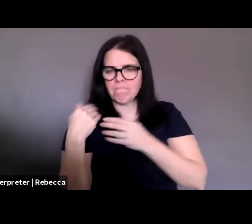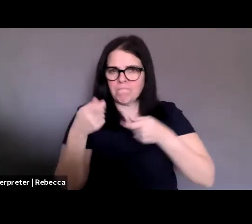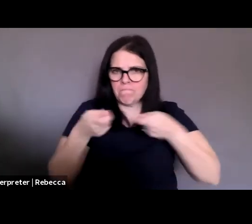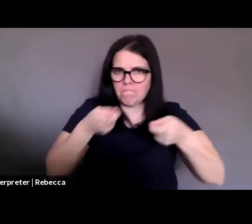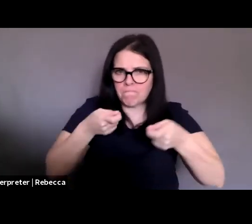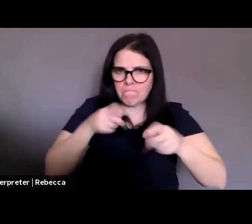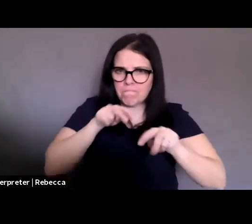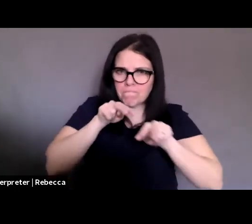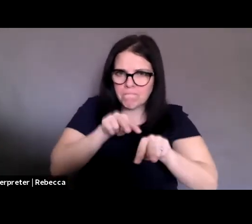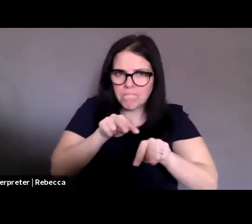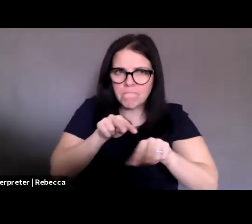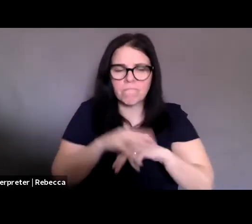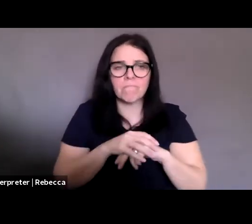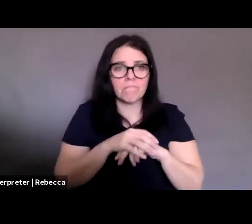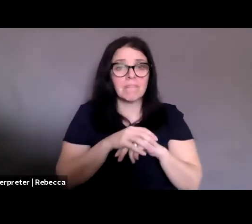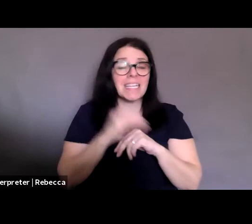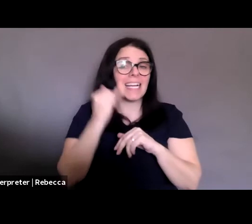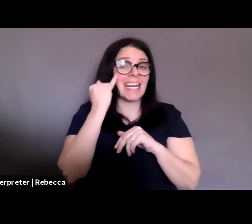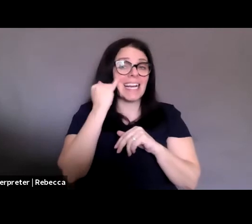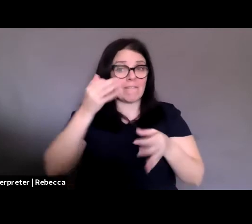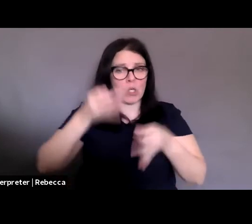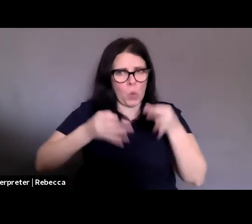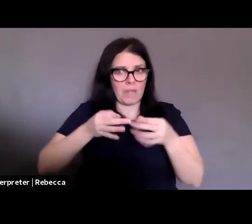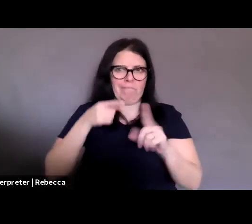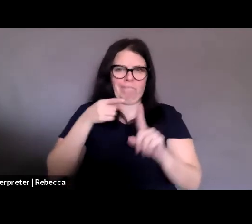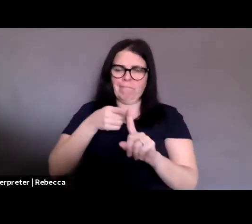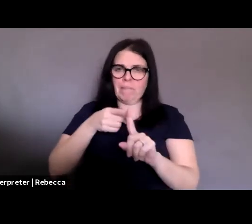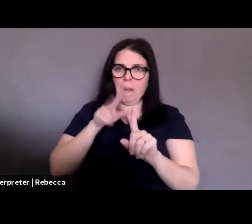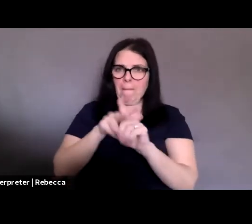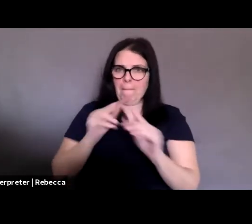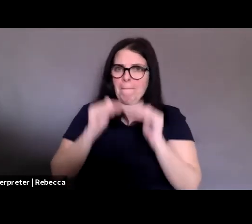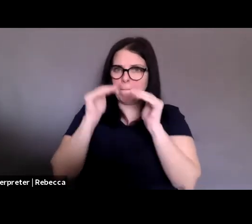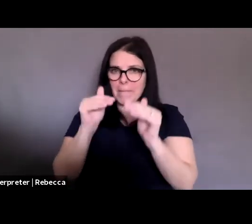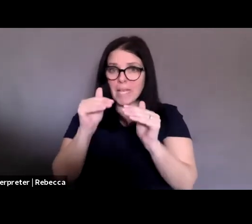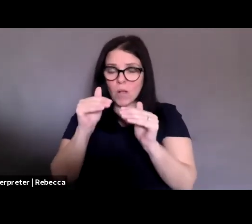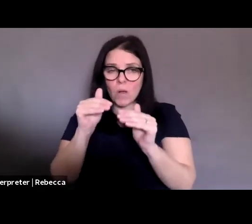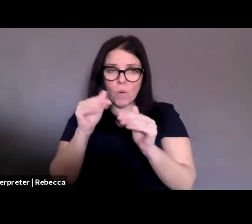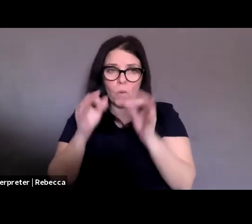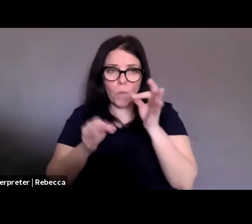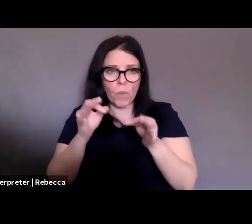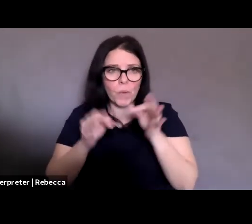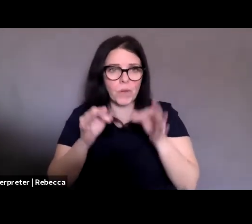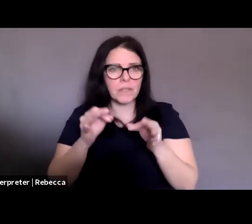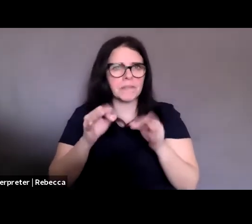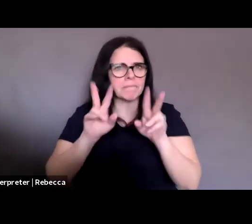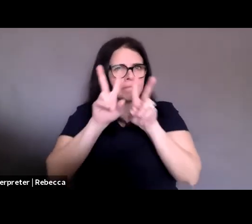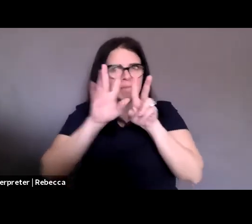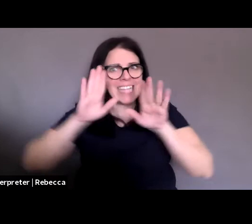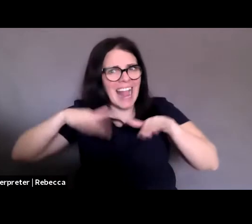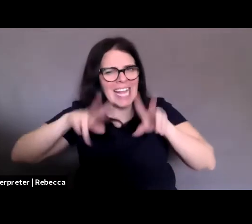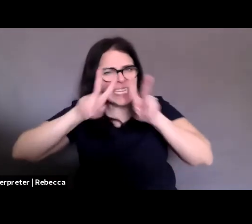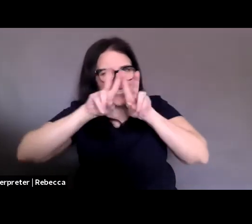endorse social science theories which have not been scrutinized for validity and reliability,